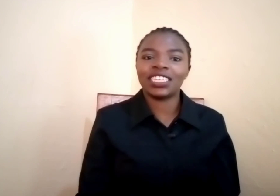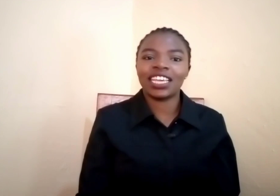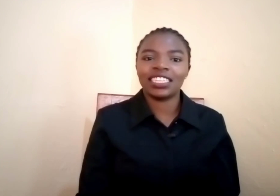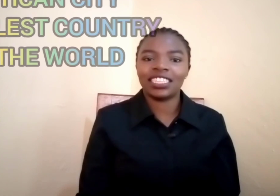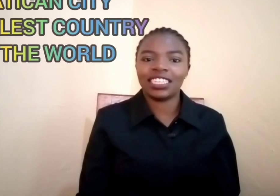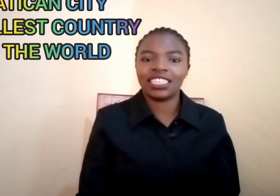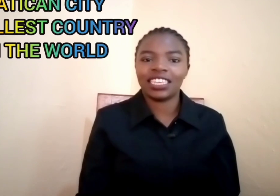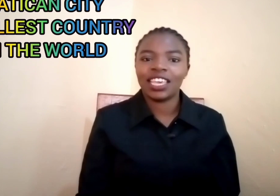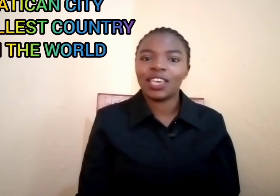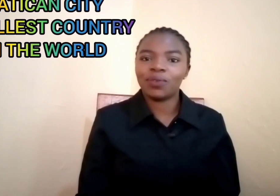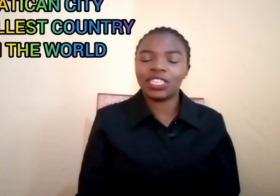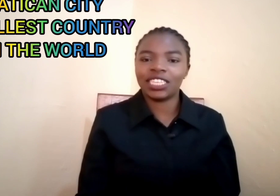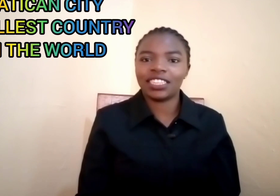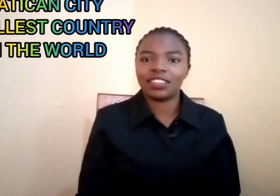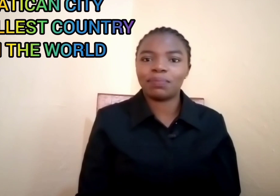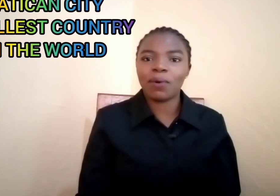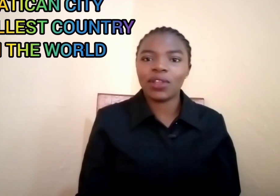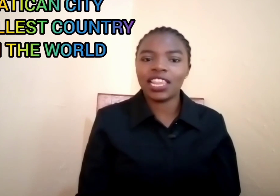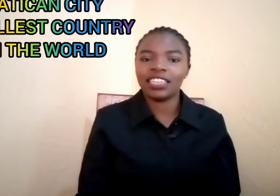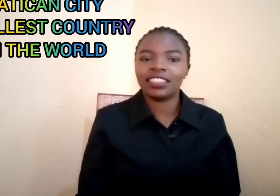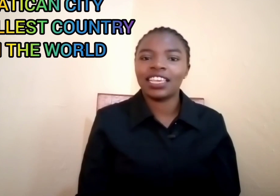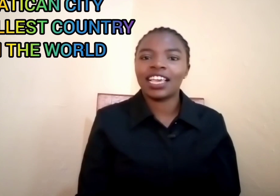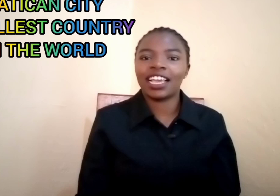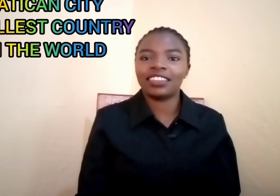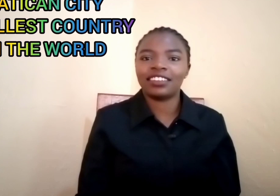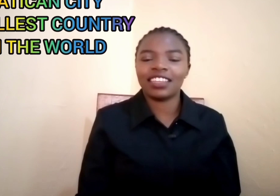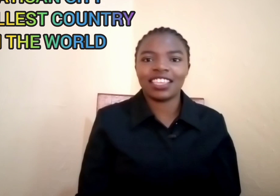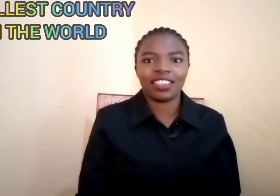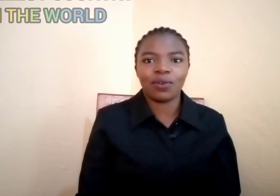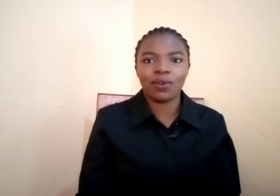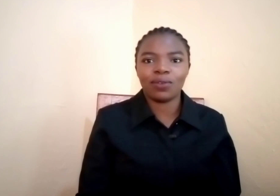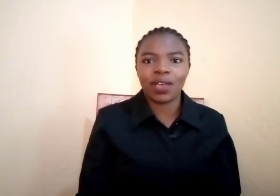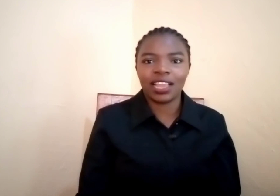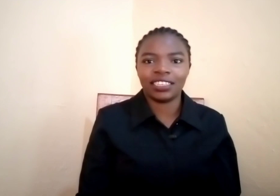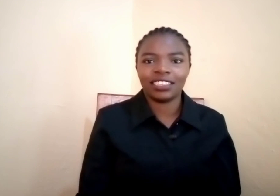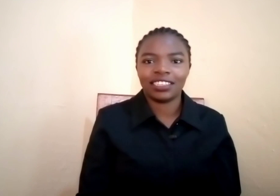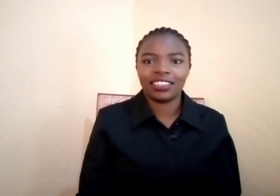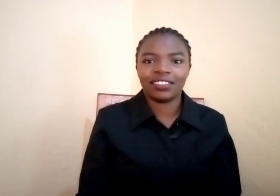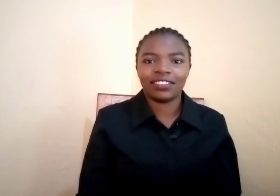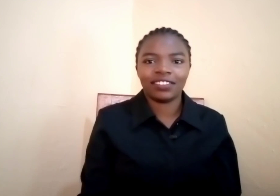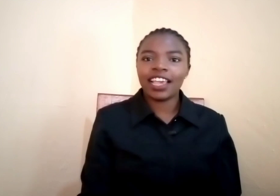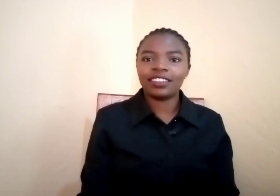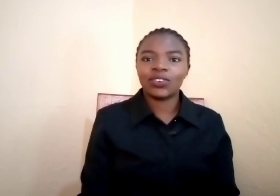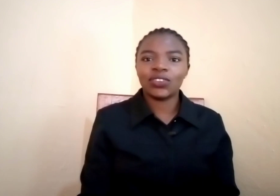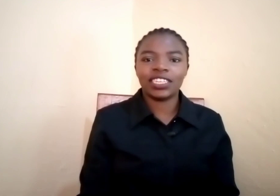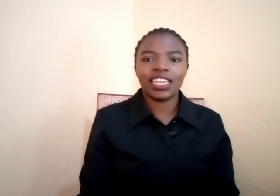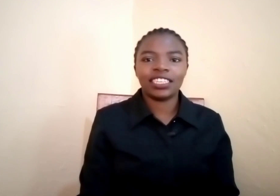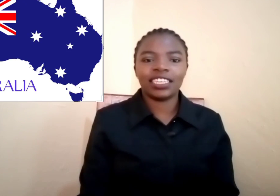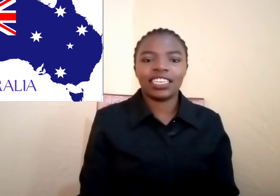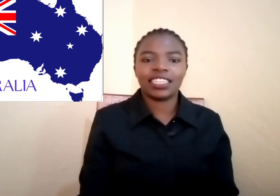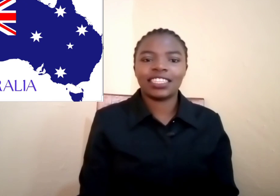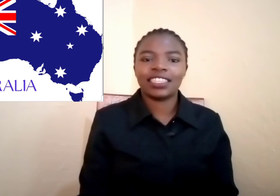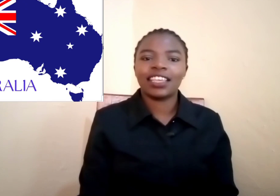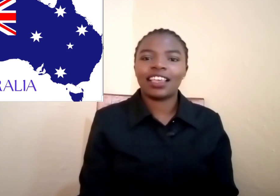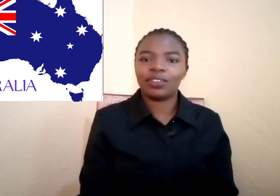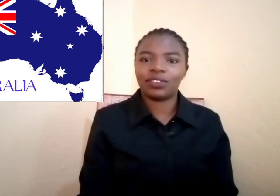Vatican City, which is the smallest country in the whole world. The last continent is